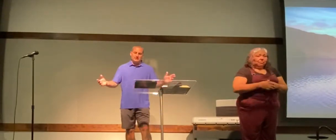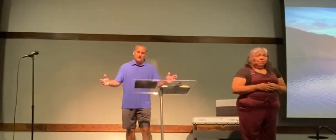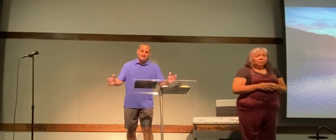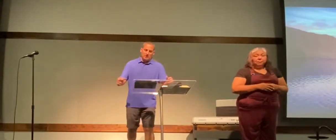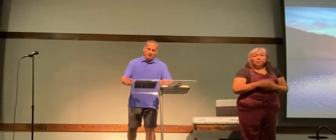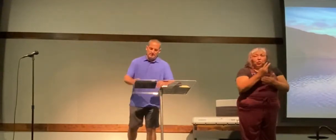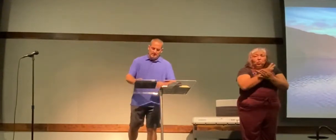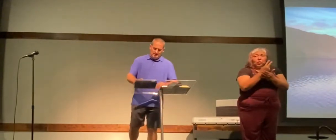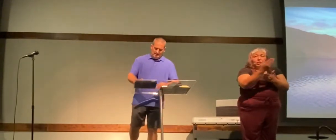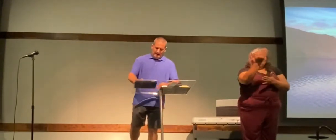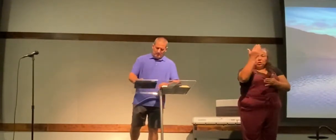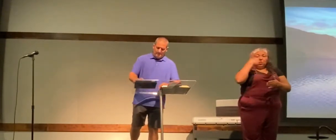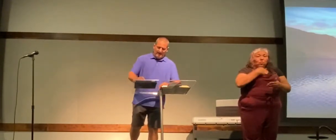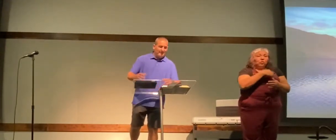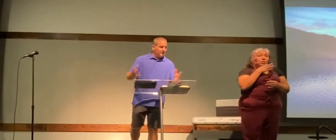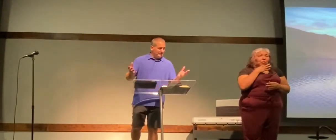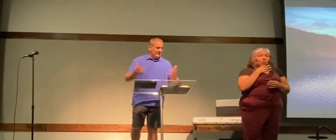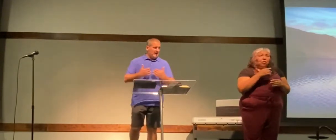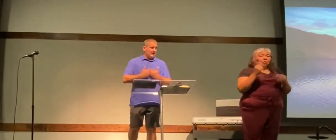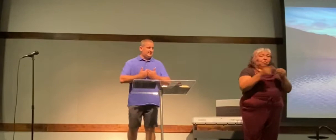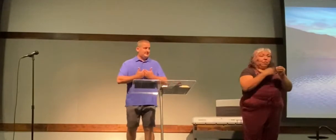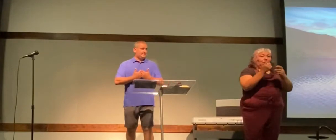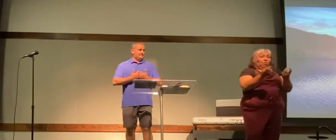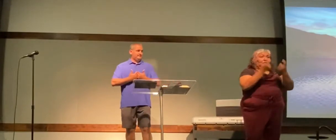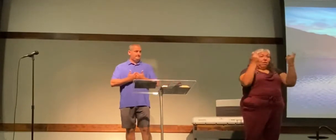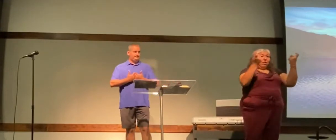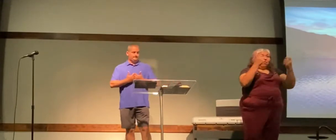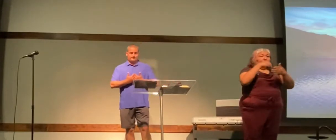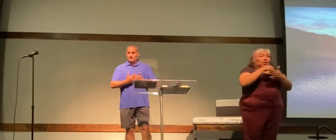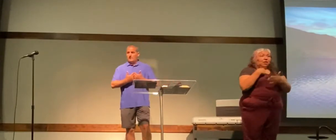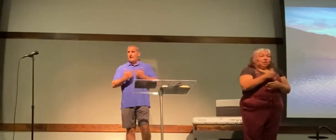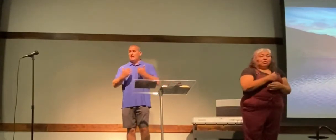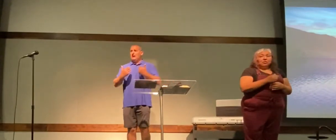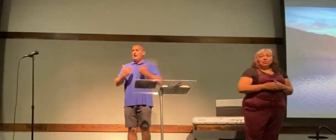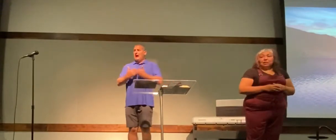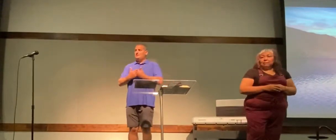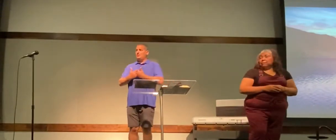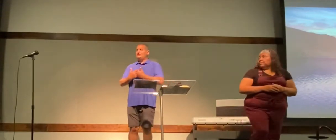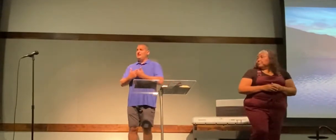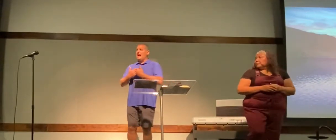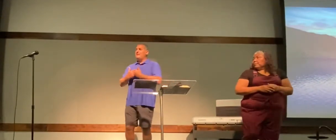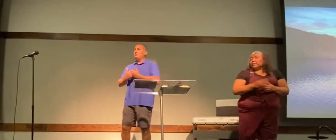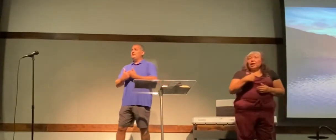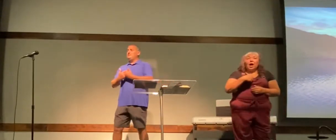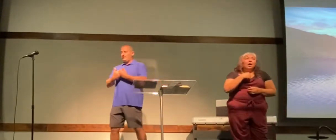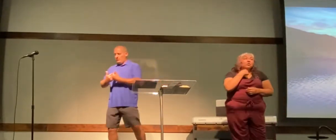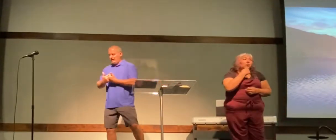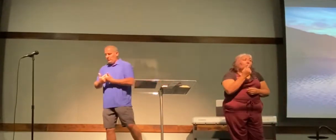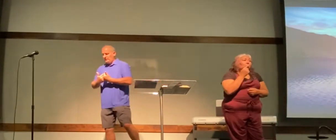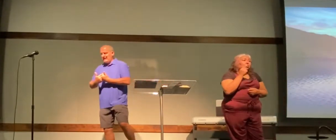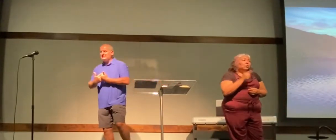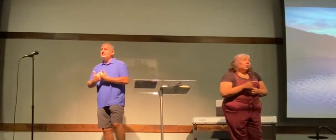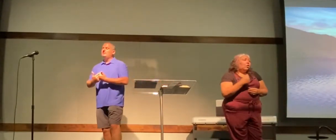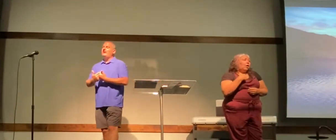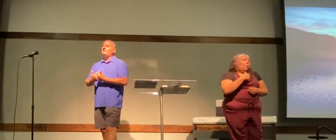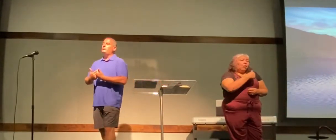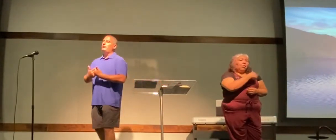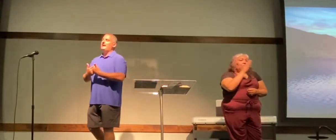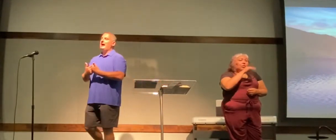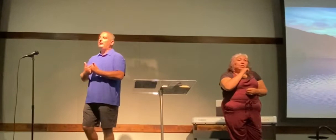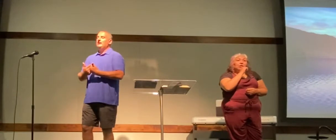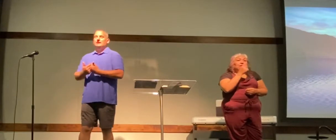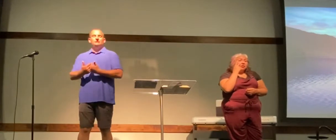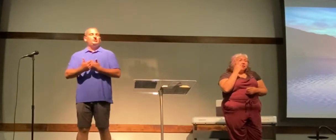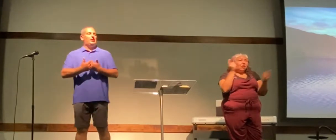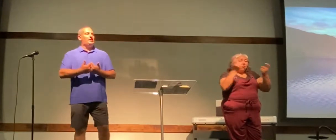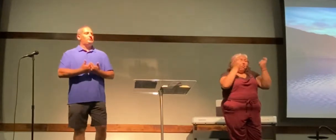2 weeks ago, we spoke about revival in us. I told you that I believe that we will not see revival break